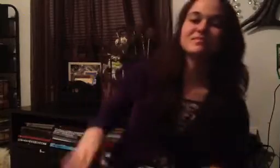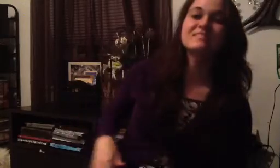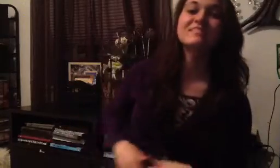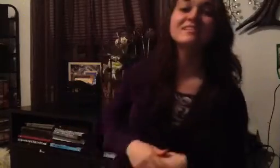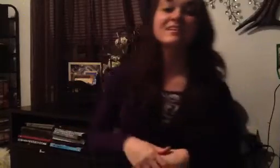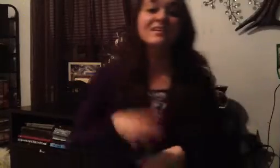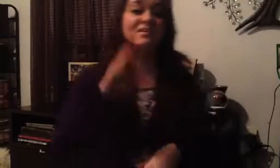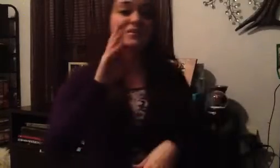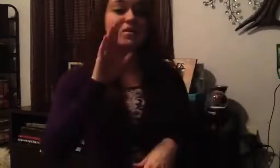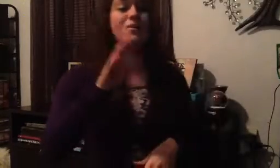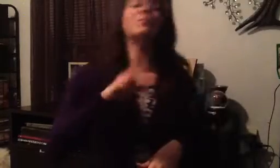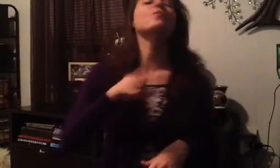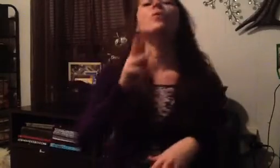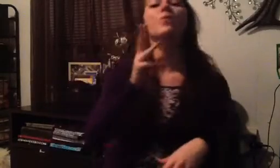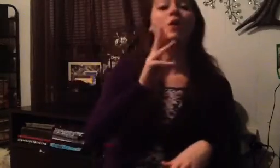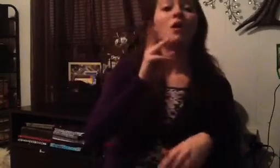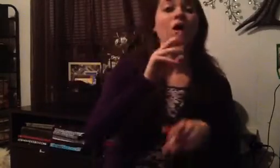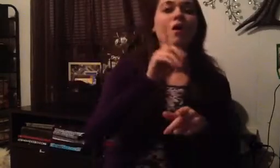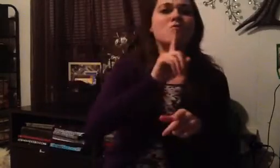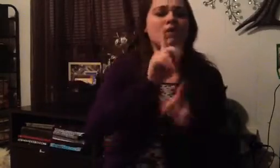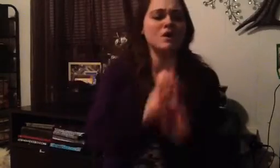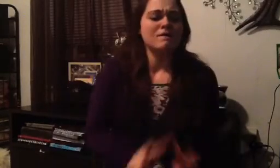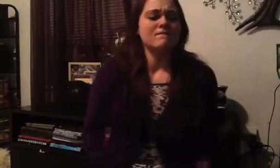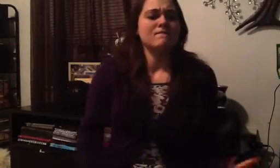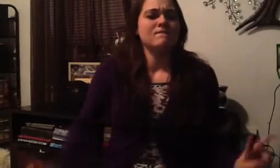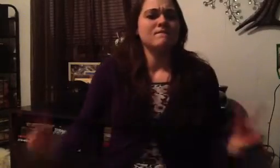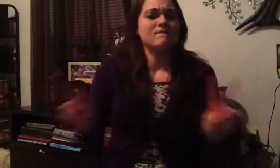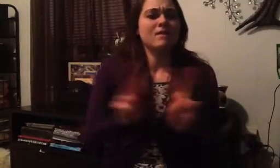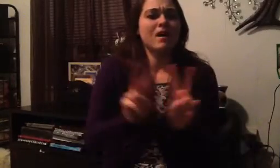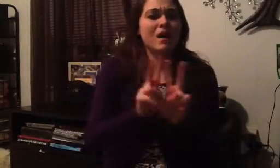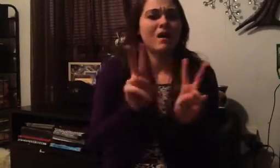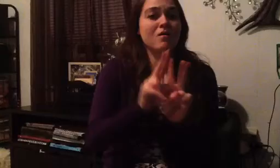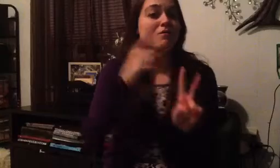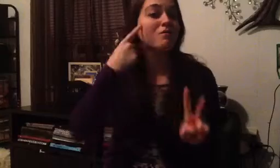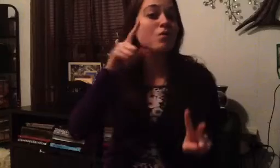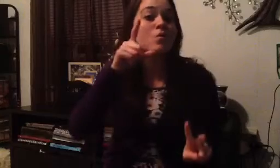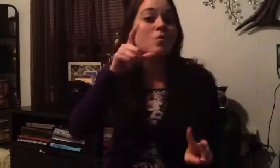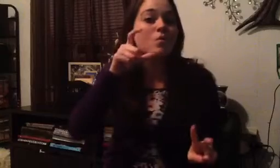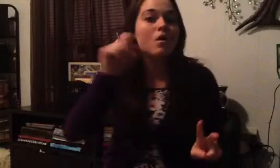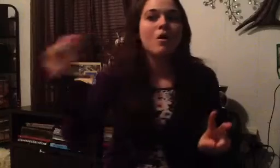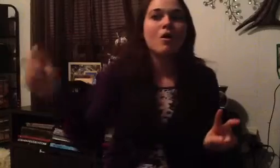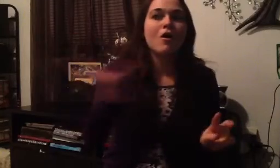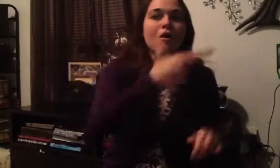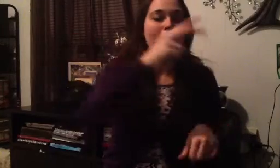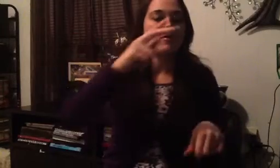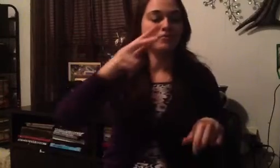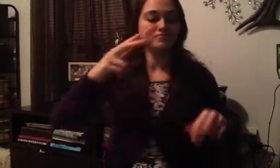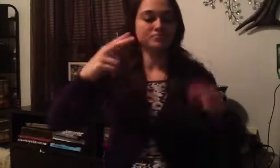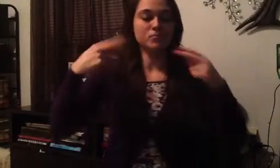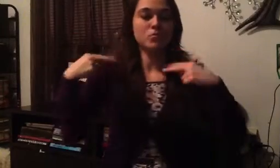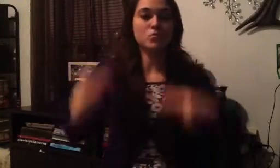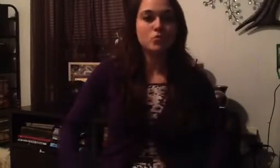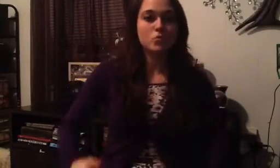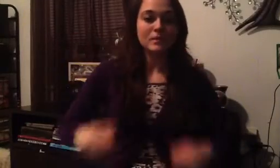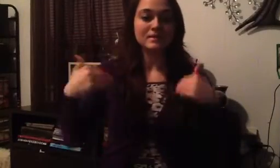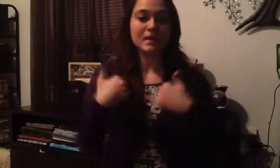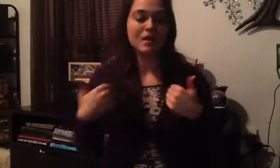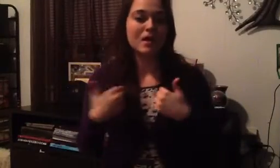Water is all around us, and its importance to nearly every natural process on Earth cannot be underestimated.